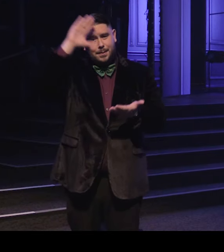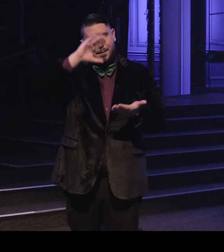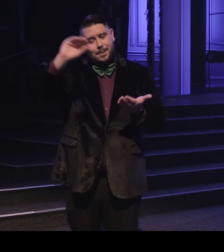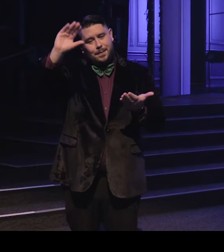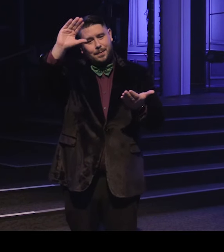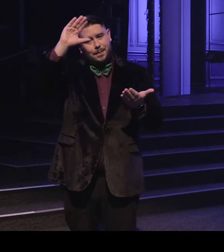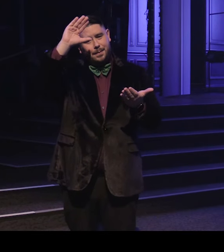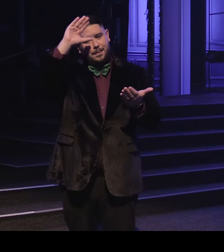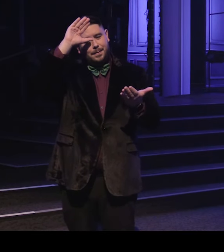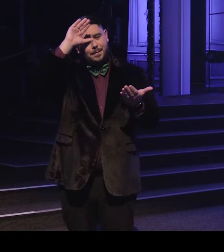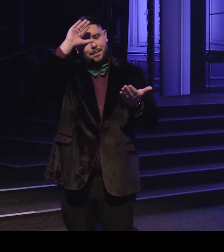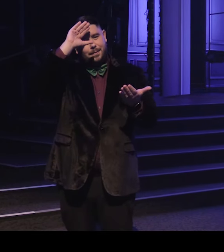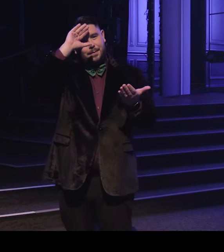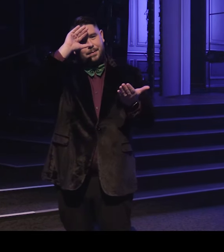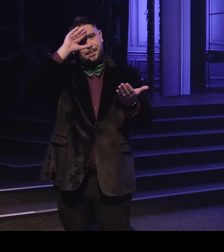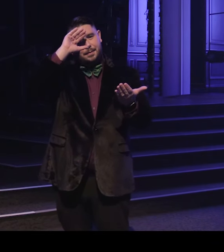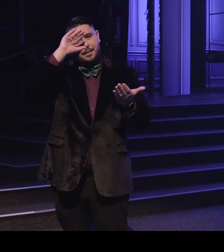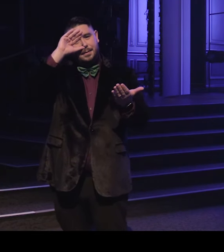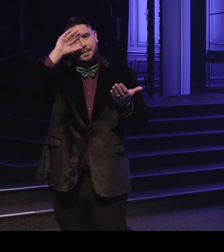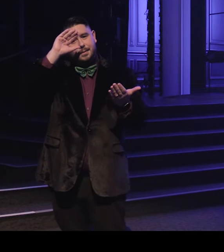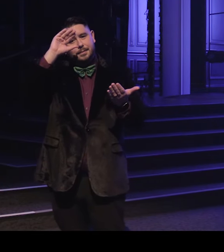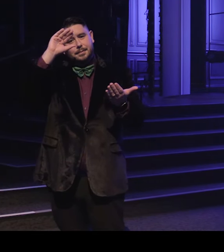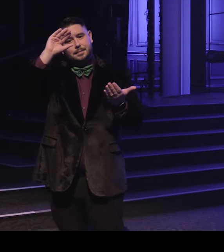angel boy.